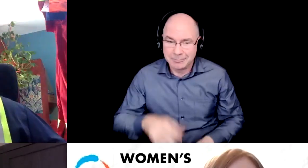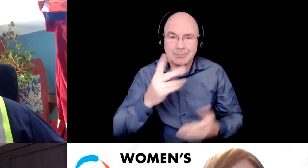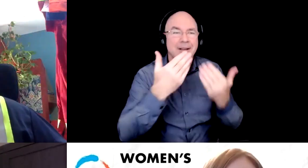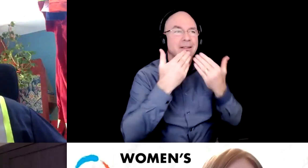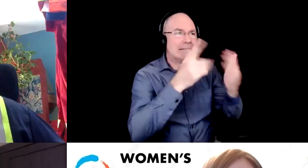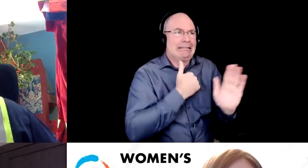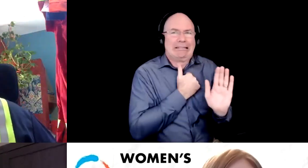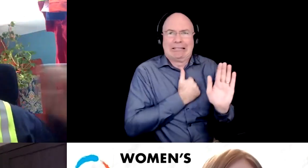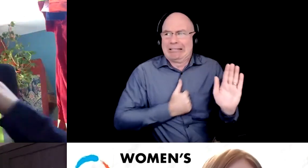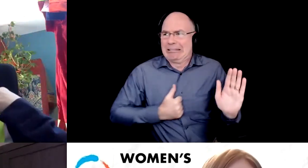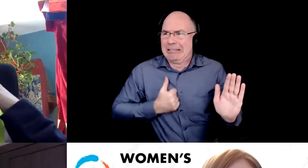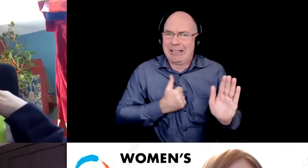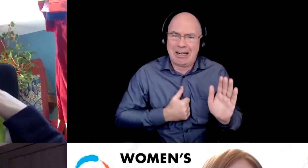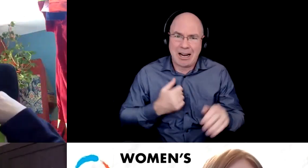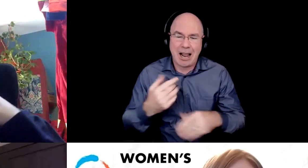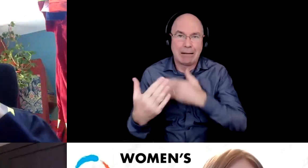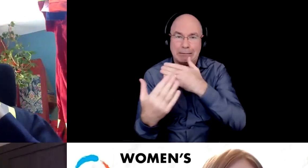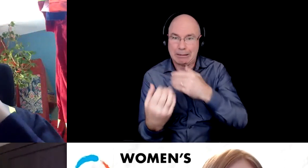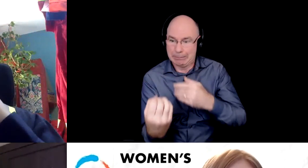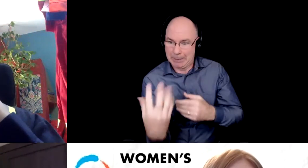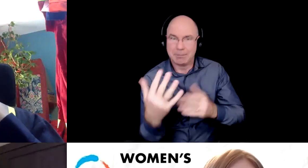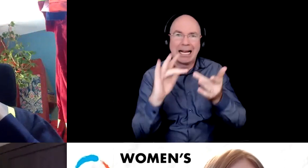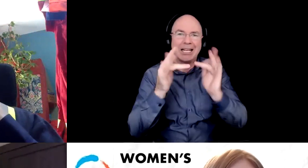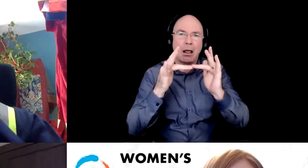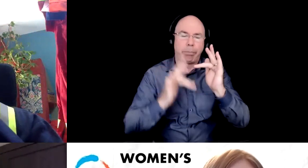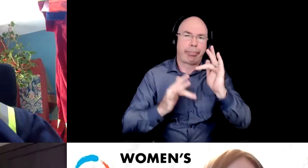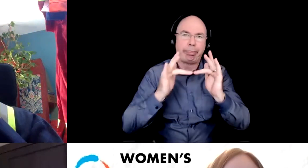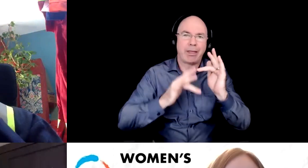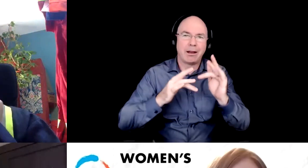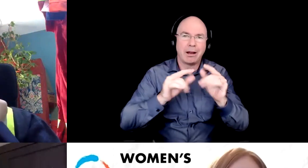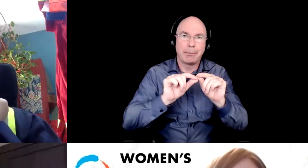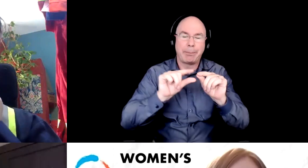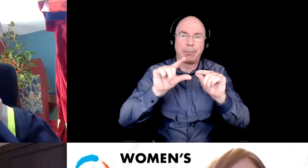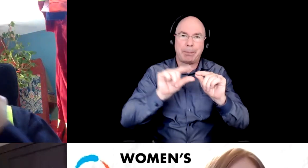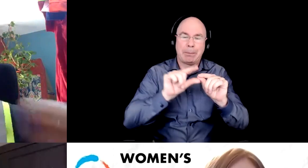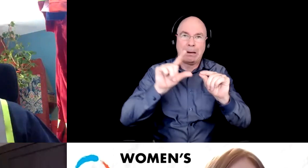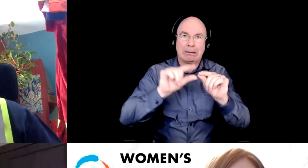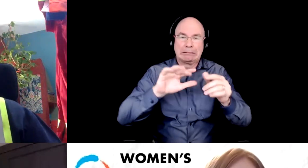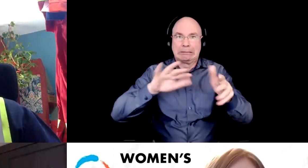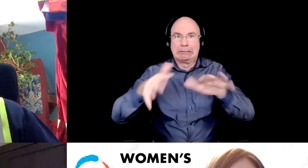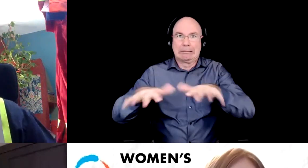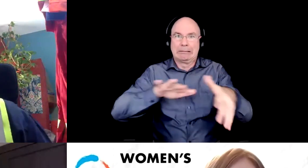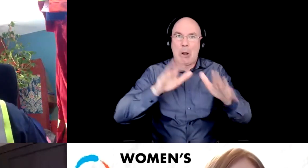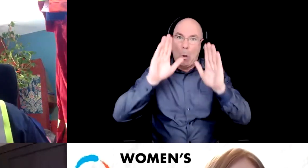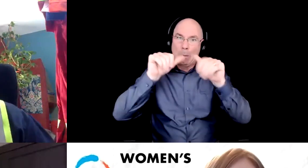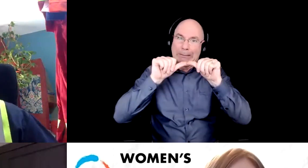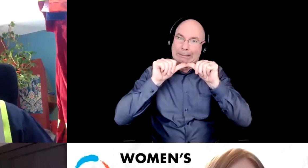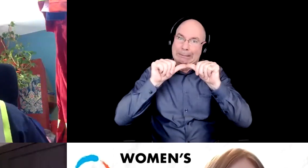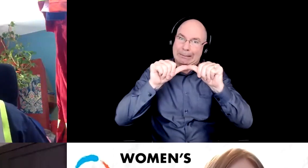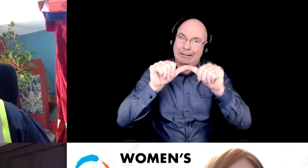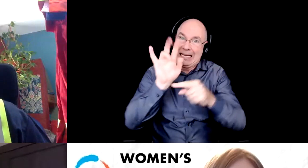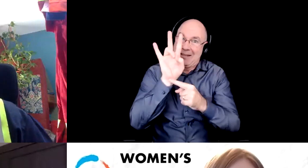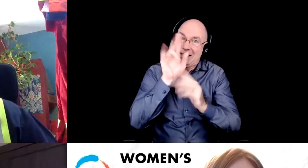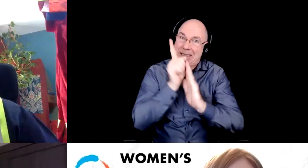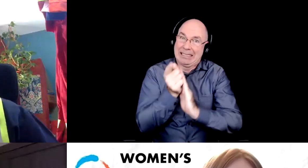my apologies. I keep getting a warning that my internet connection is unstable, so hopefully we'll manage to keep it going throughout my 7 minutes